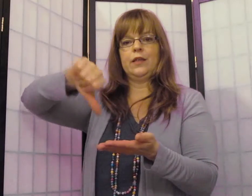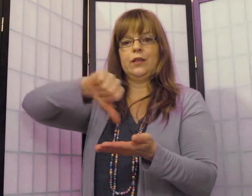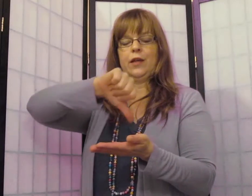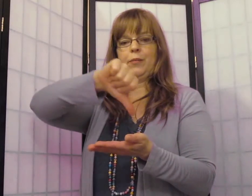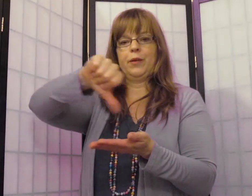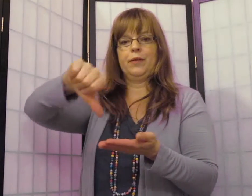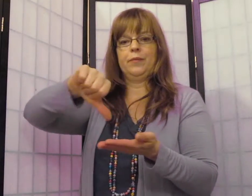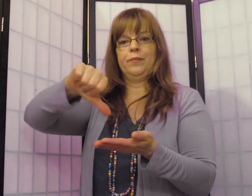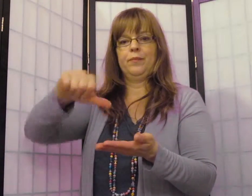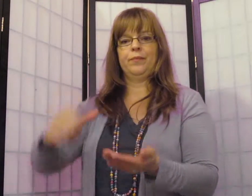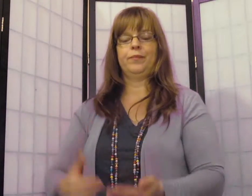Syrup.